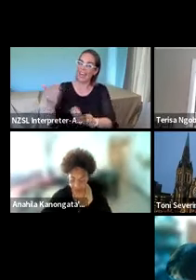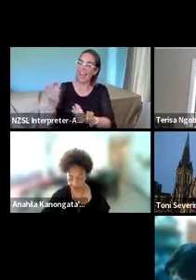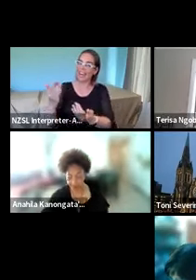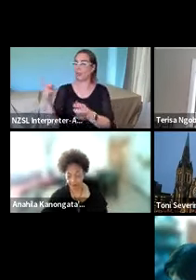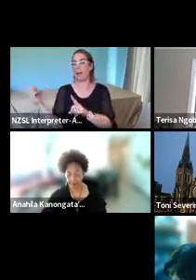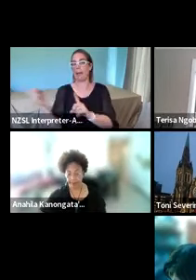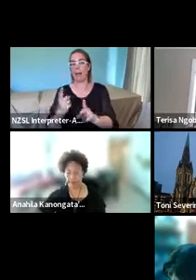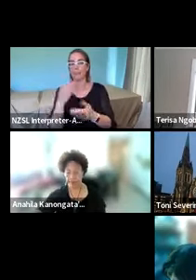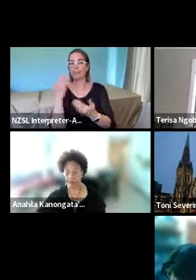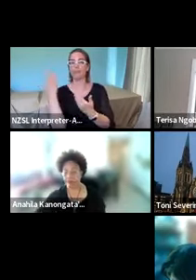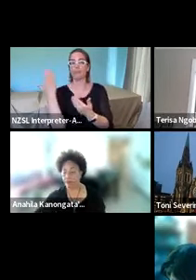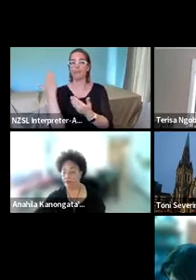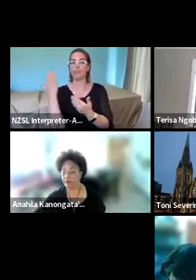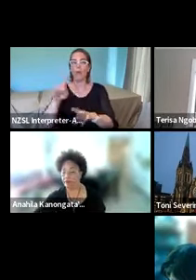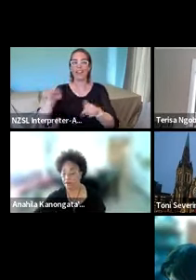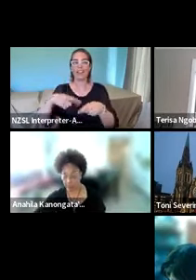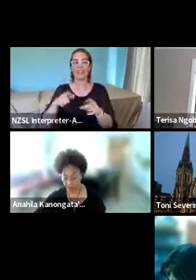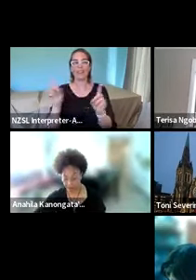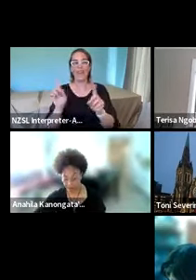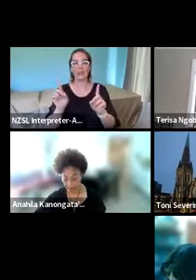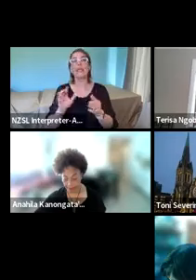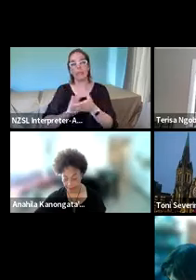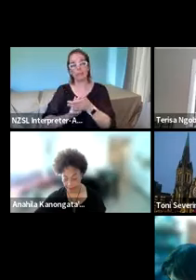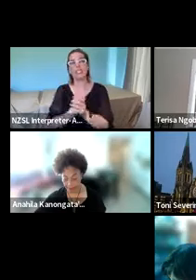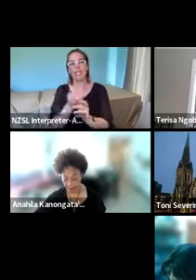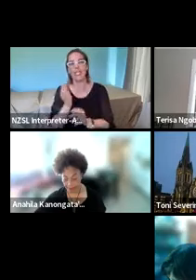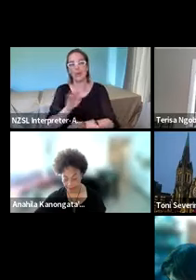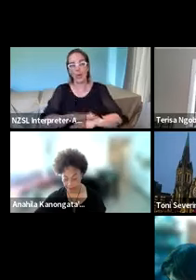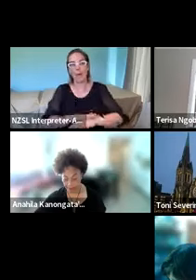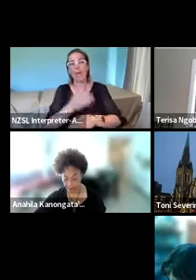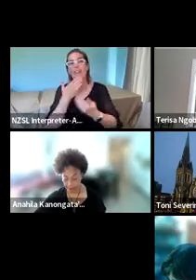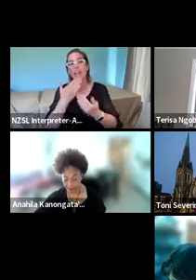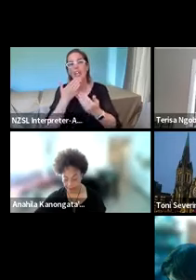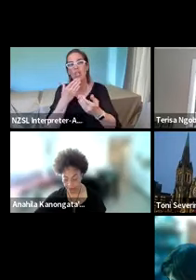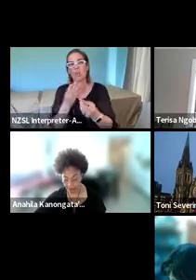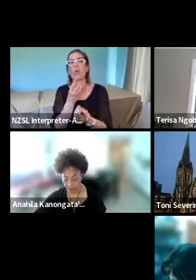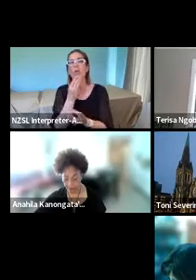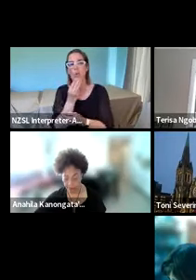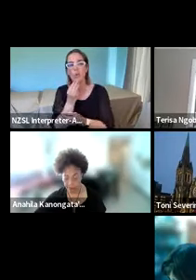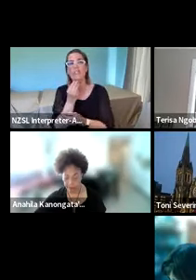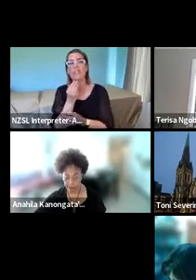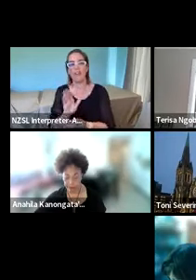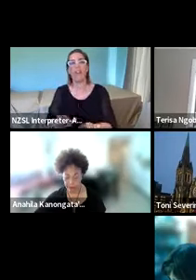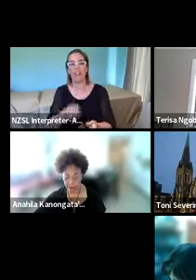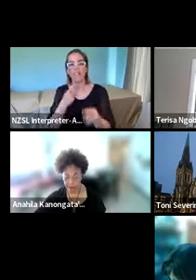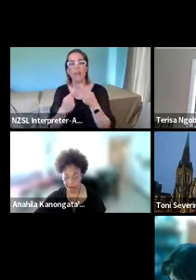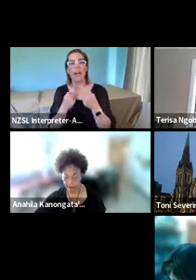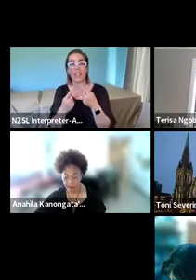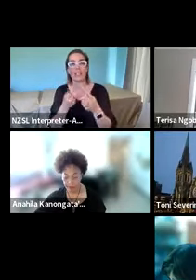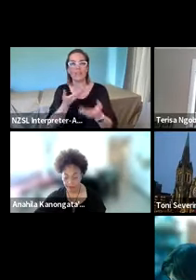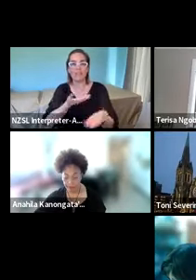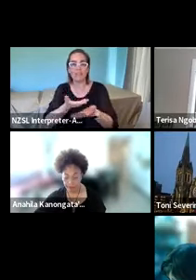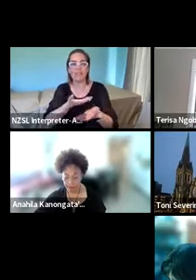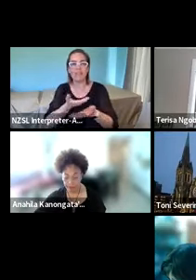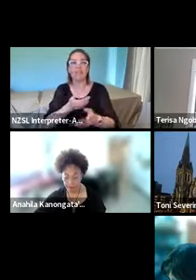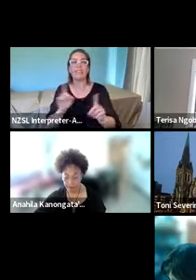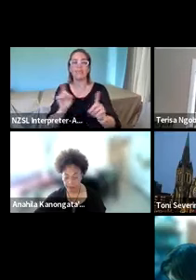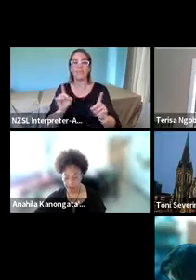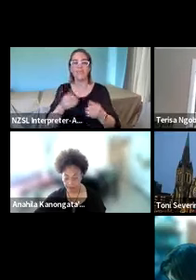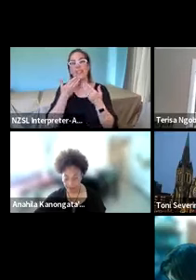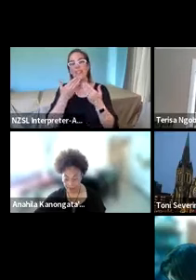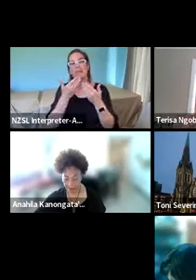and speak with us. So we do appreciate it. And thank you, really useful. Thank you for your discussion today. Ngā mihi